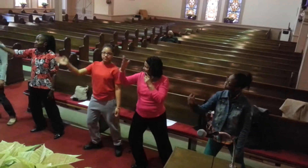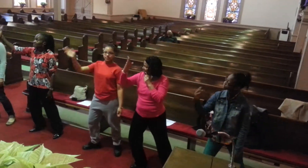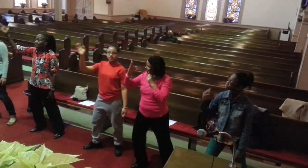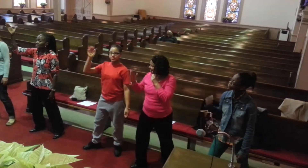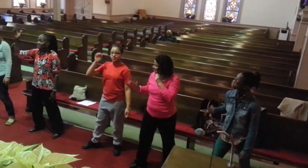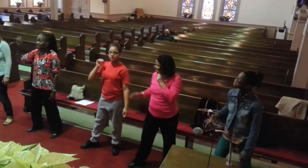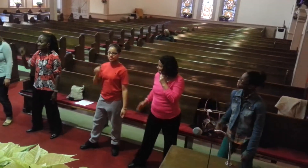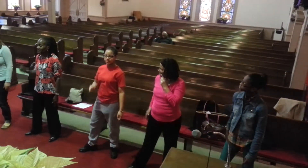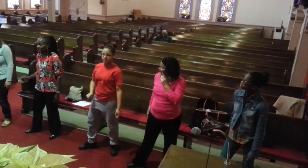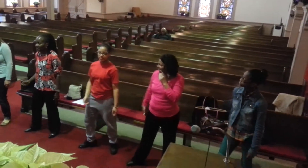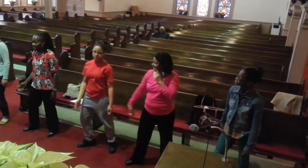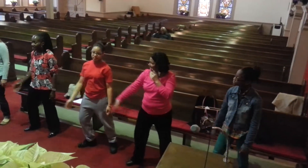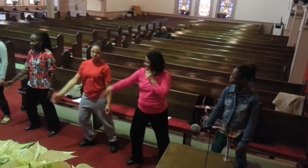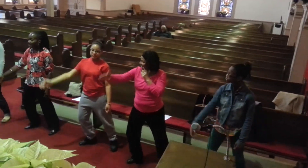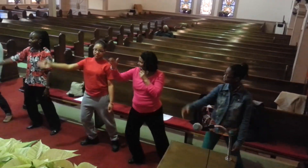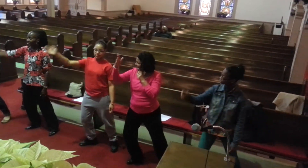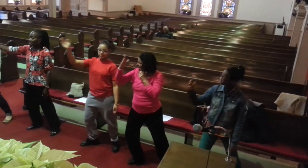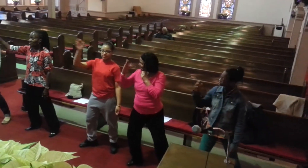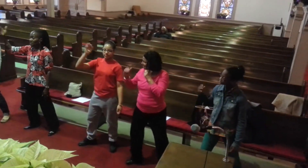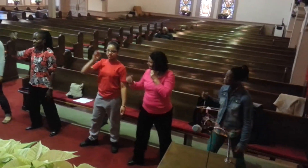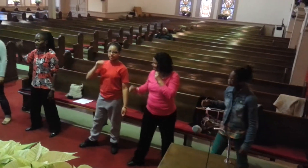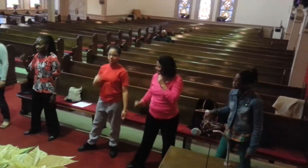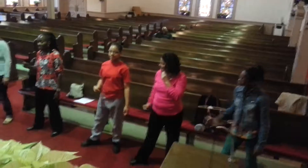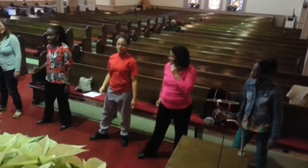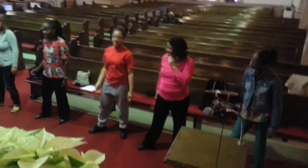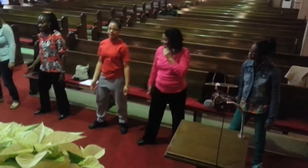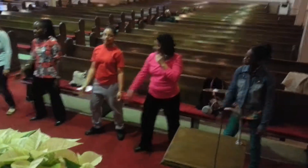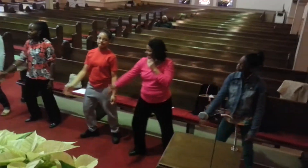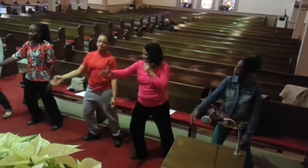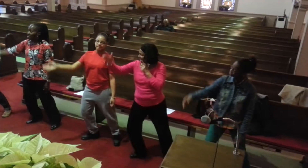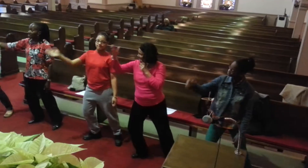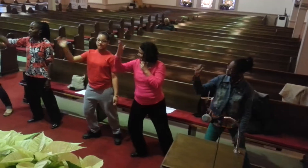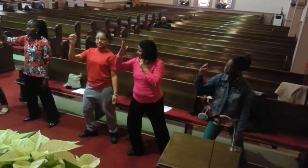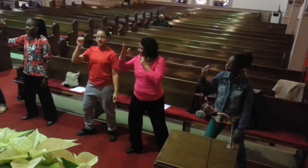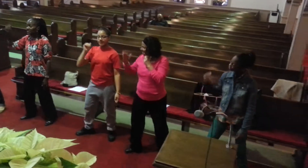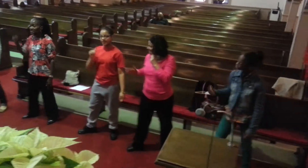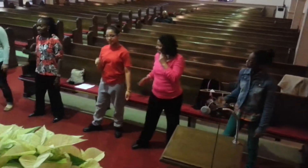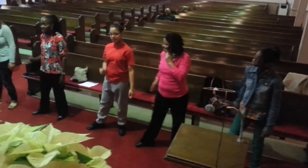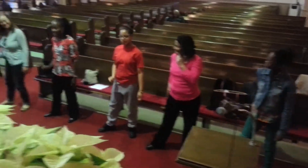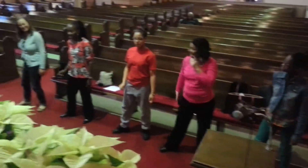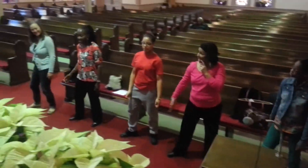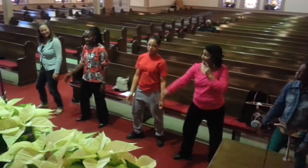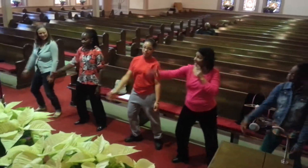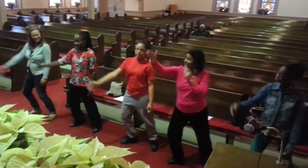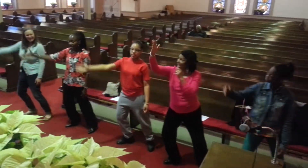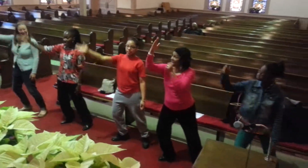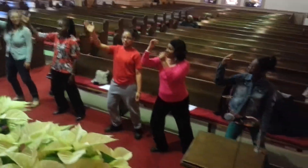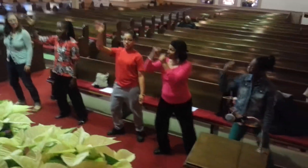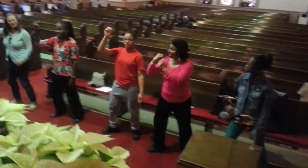God with us. Okay. God with us. God with us. Okay. God with